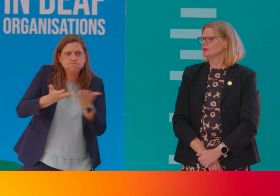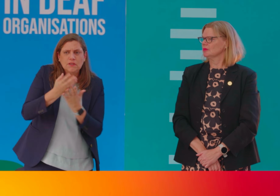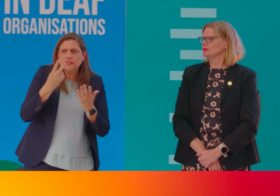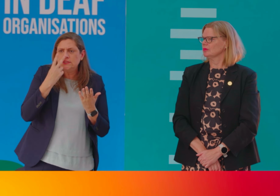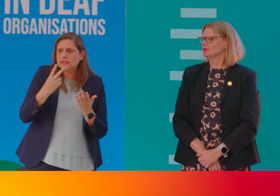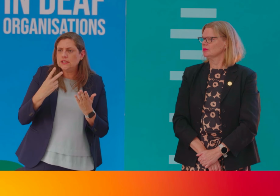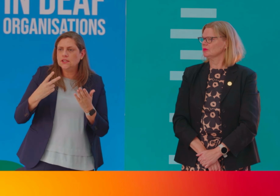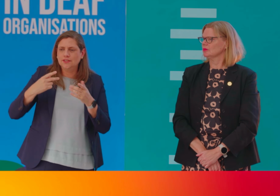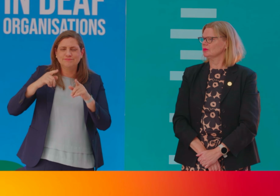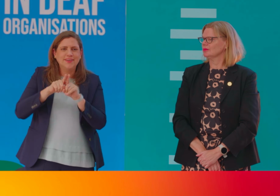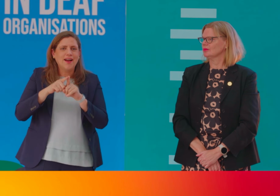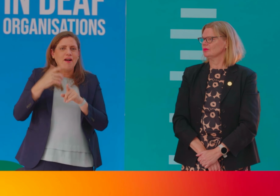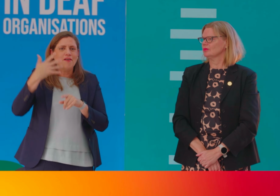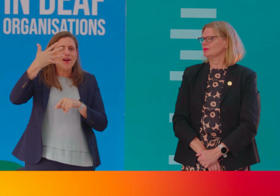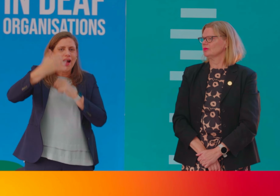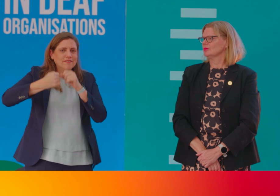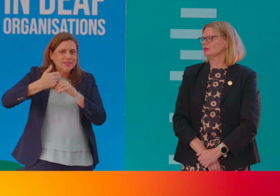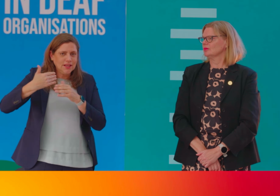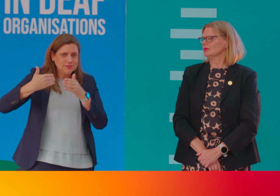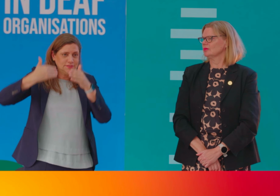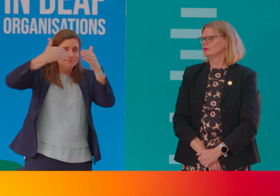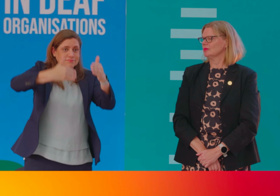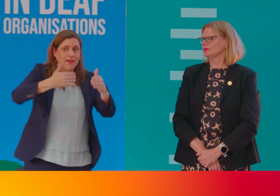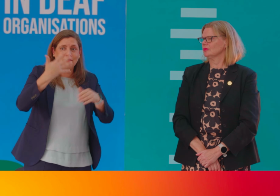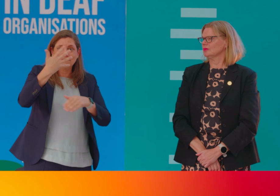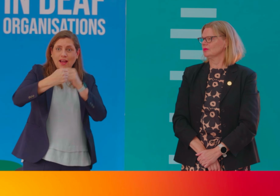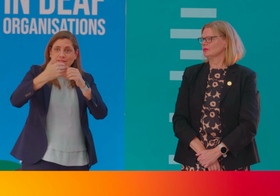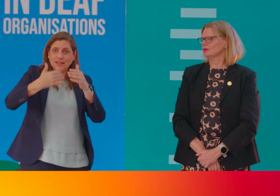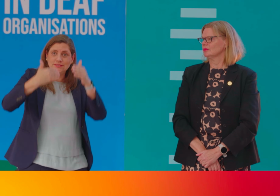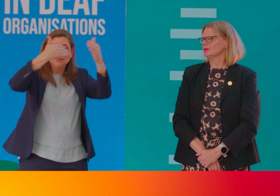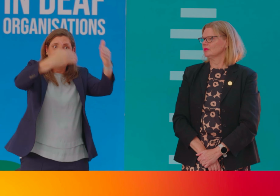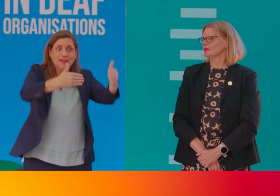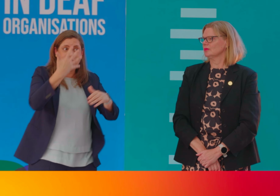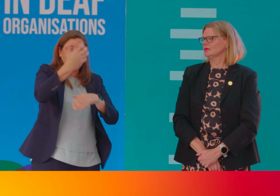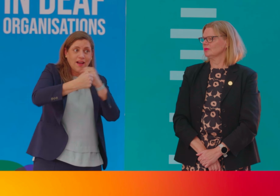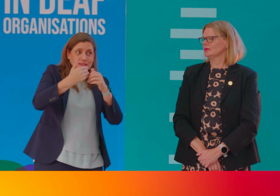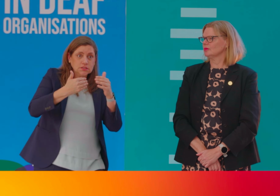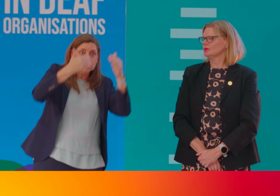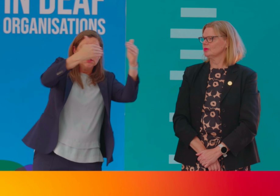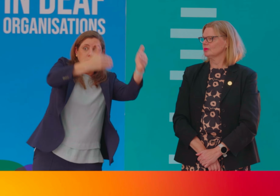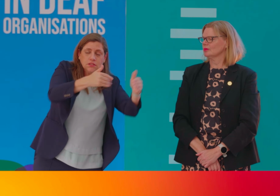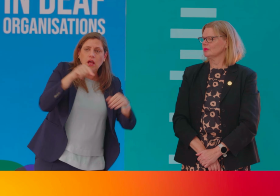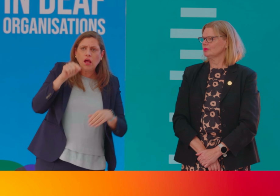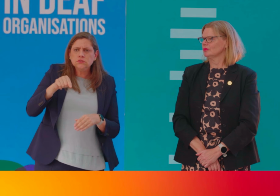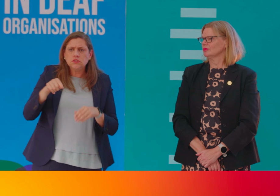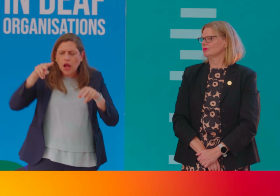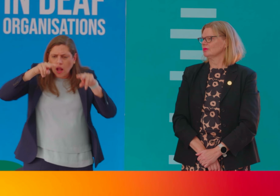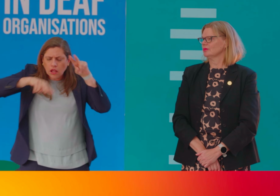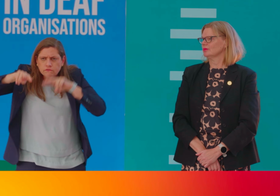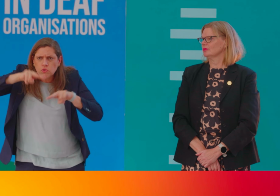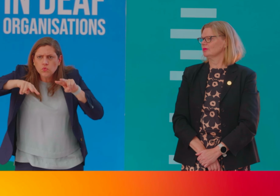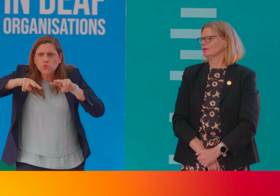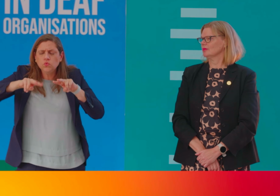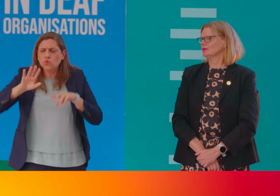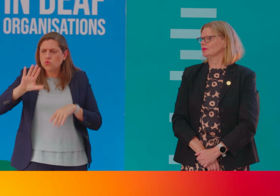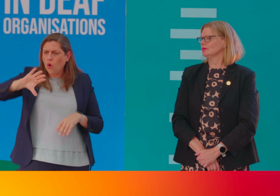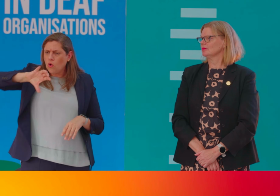platform for review of progress. This forum happens after every 5